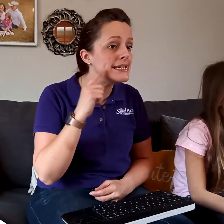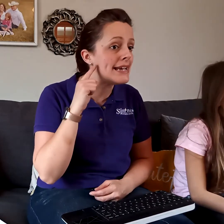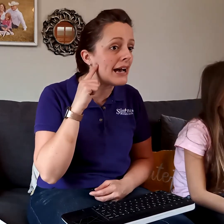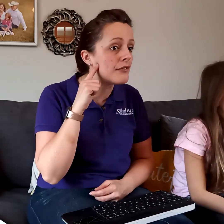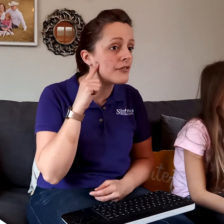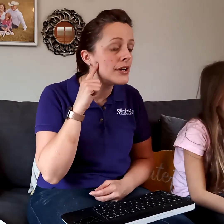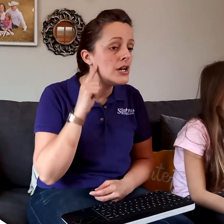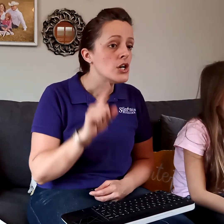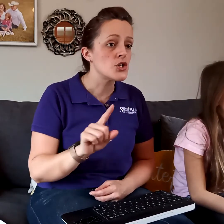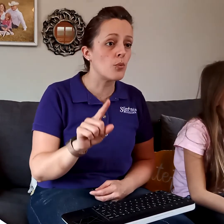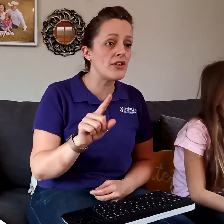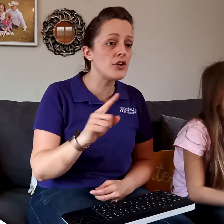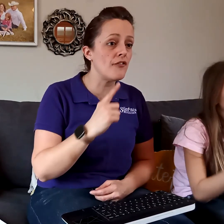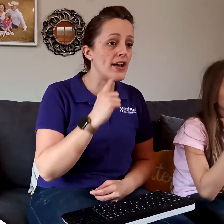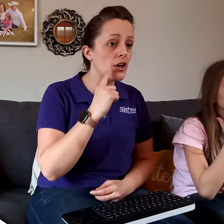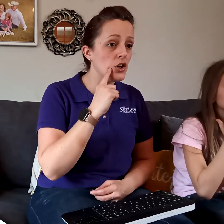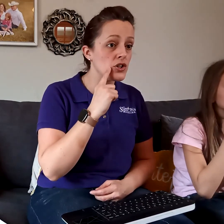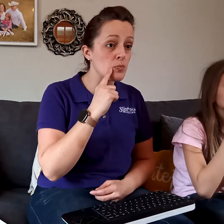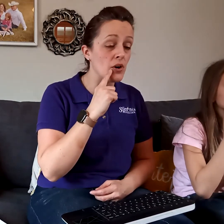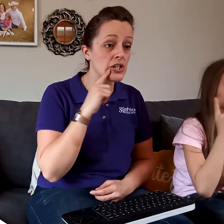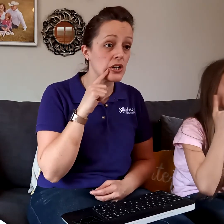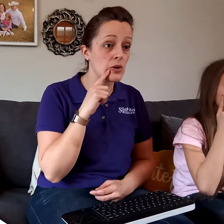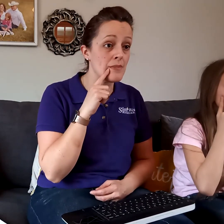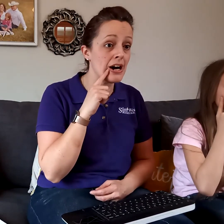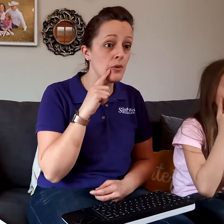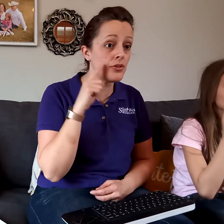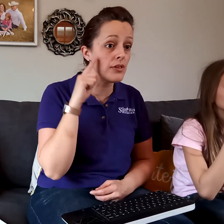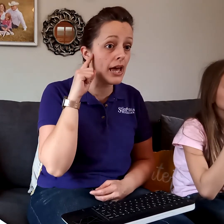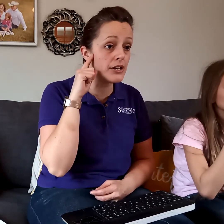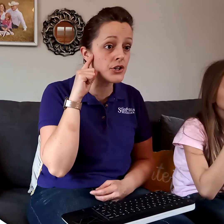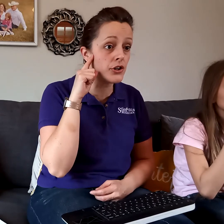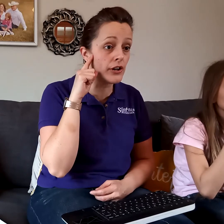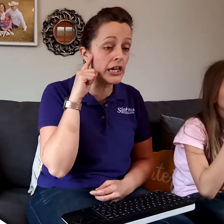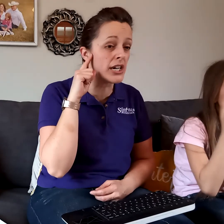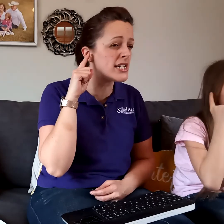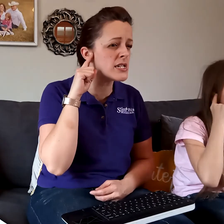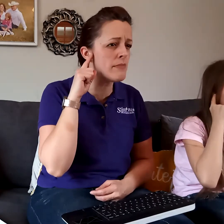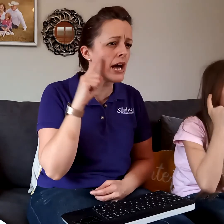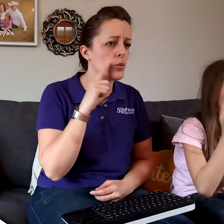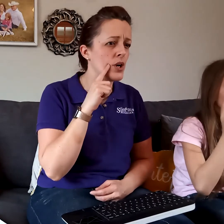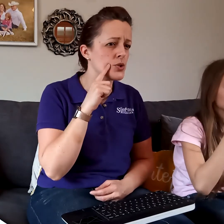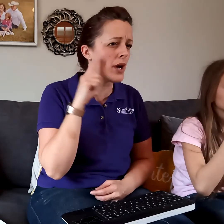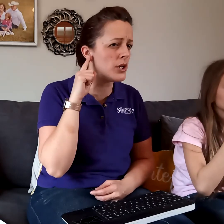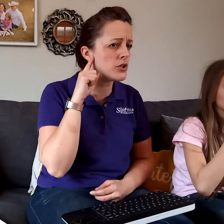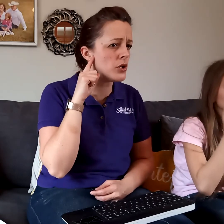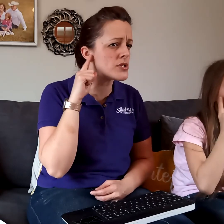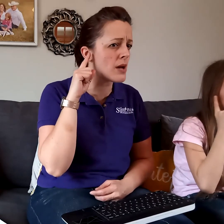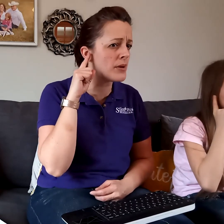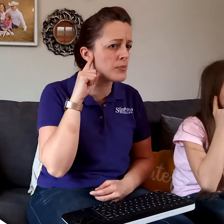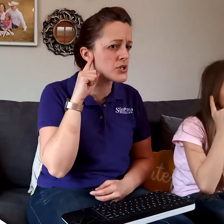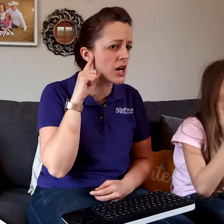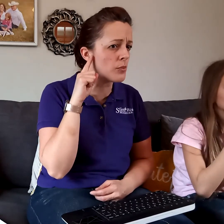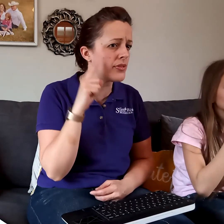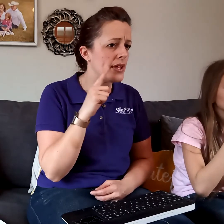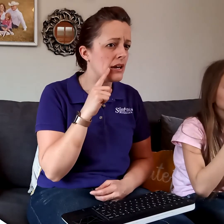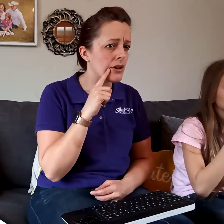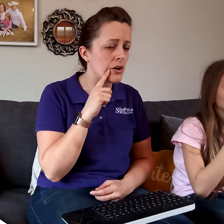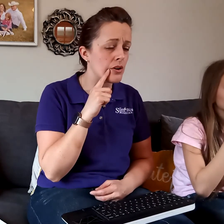deaf. So with your finger, you just point to your mouth and to your ear. And it doesn't matter which way you do. Some people start with the ear and go to the